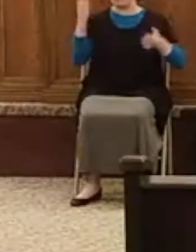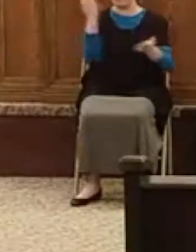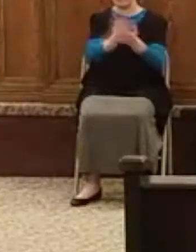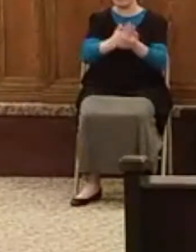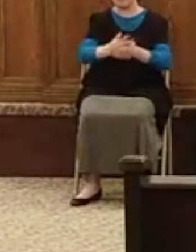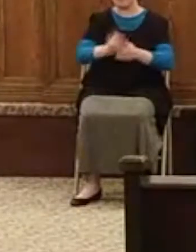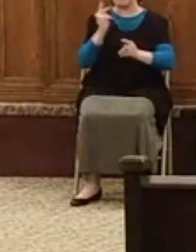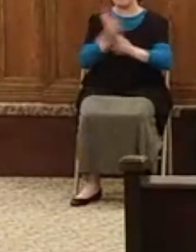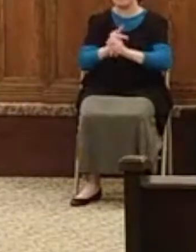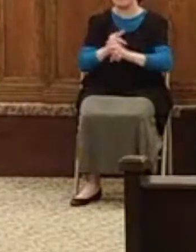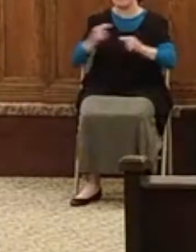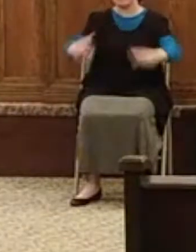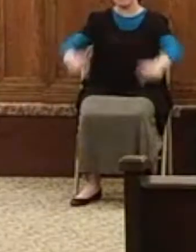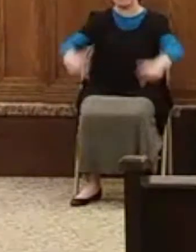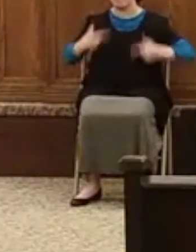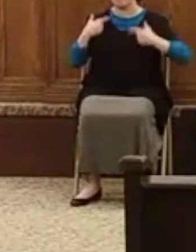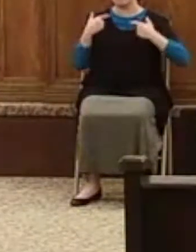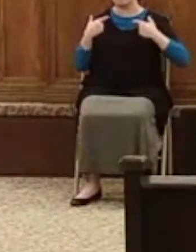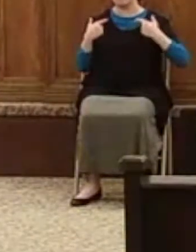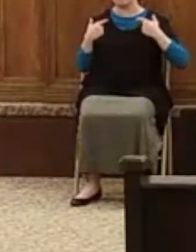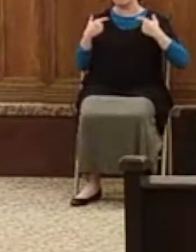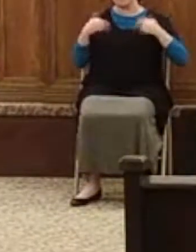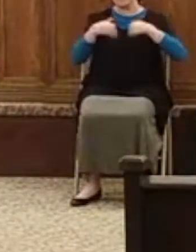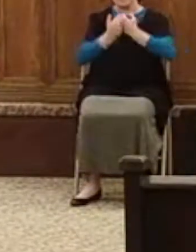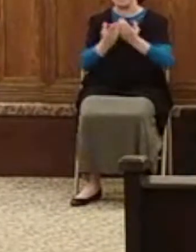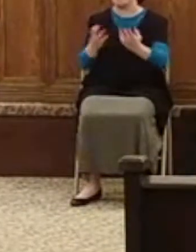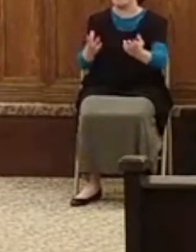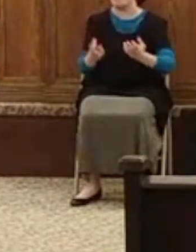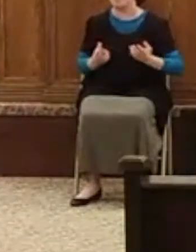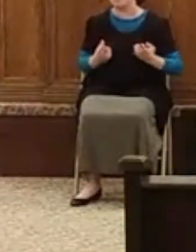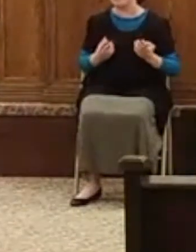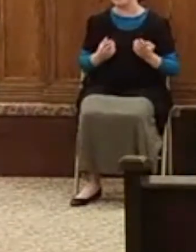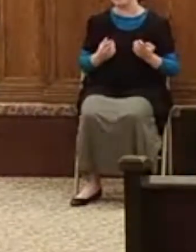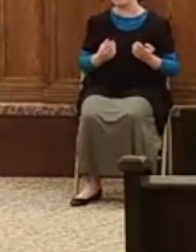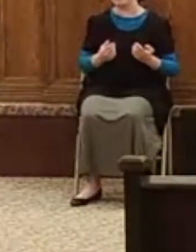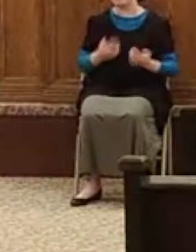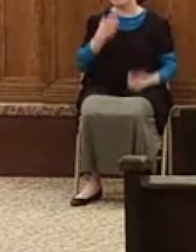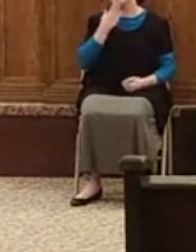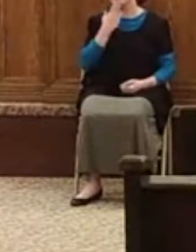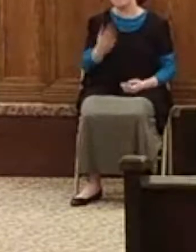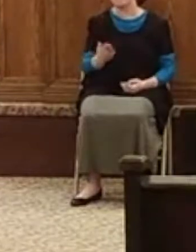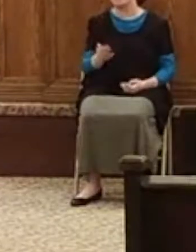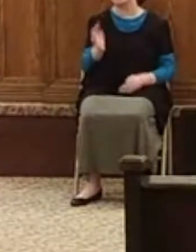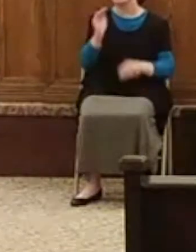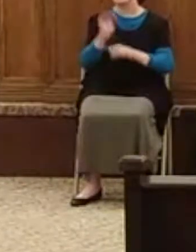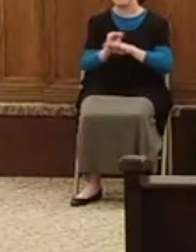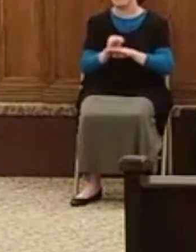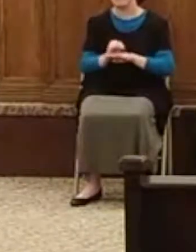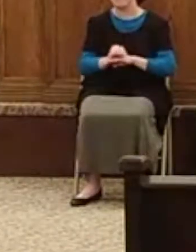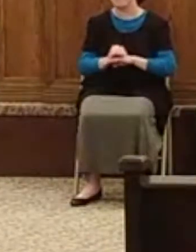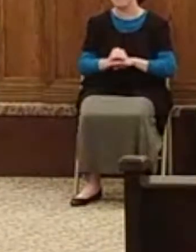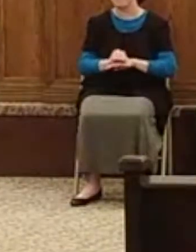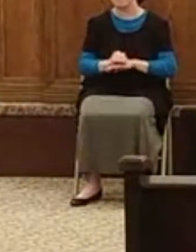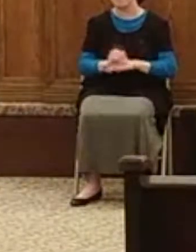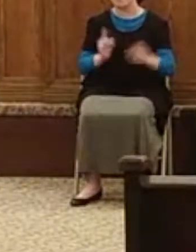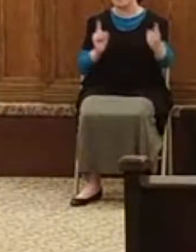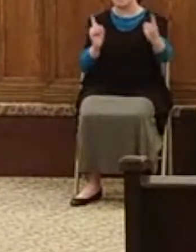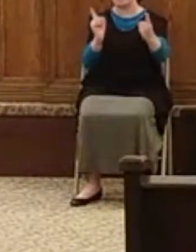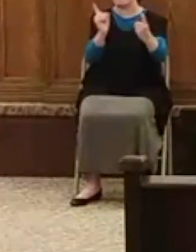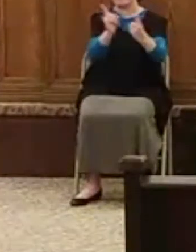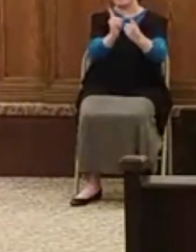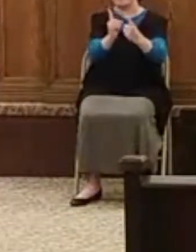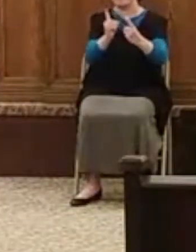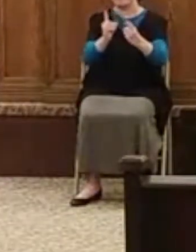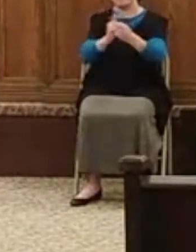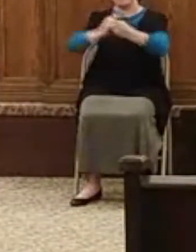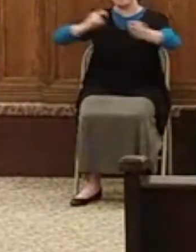up. I just kept on living my life the way that I wanted to. But I'm so thankful tonight that I had an